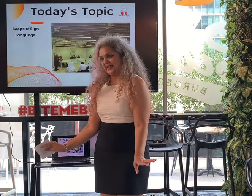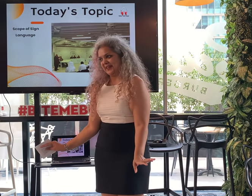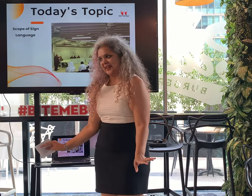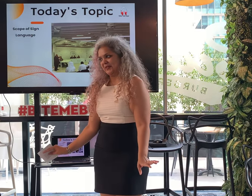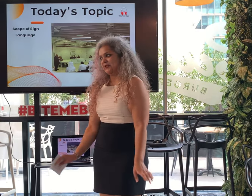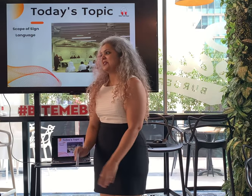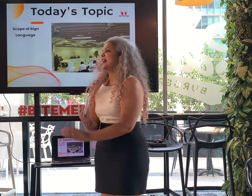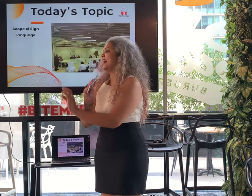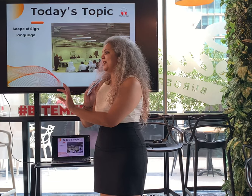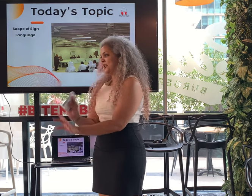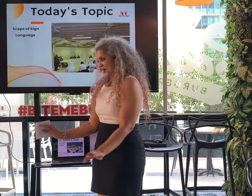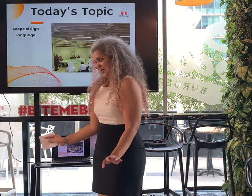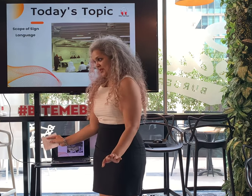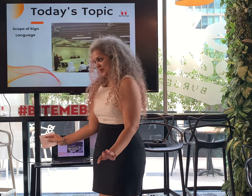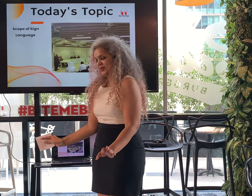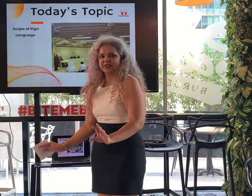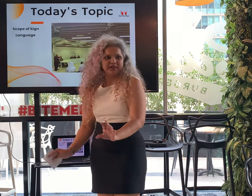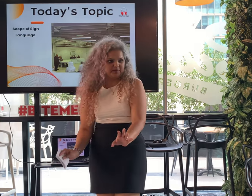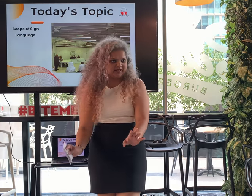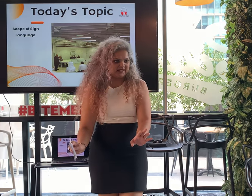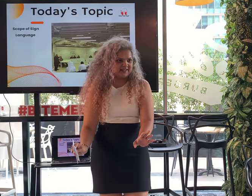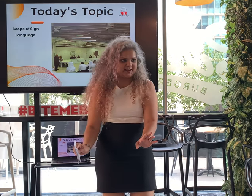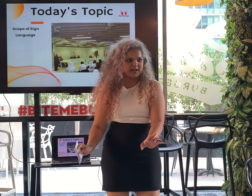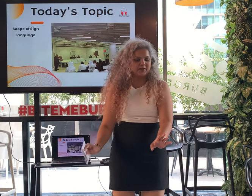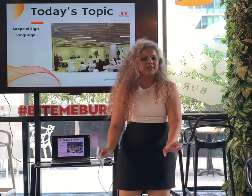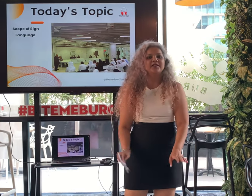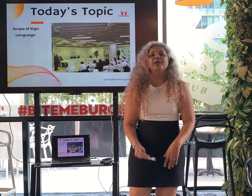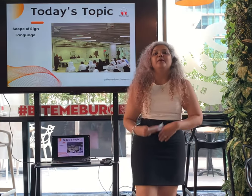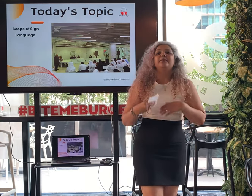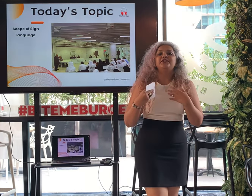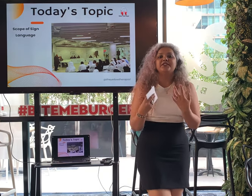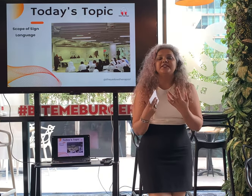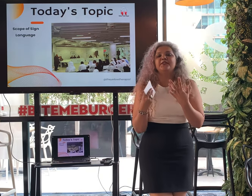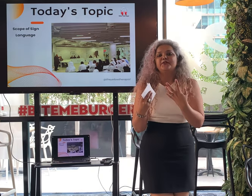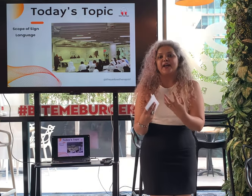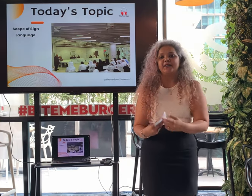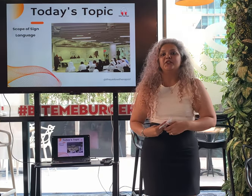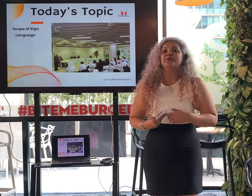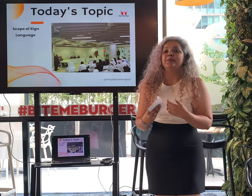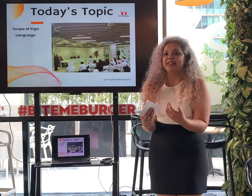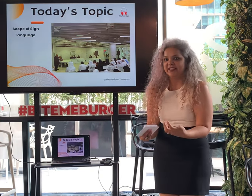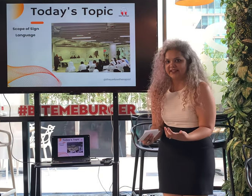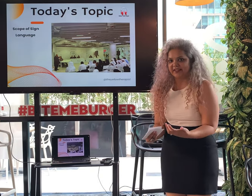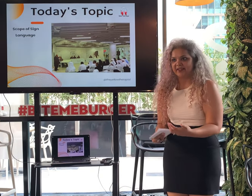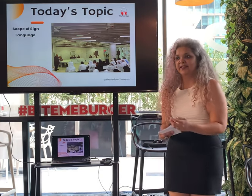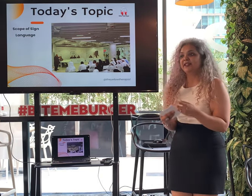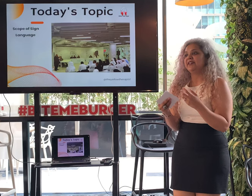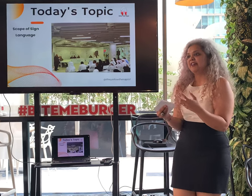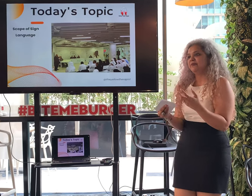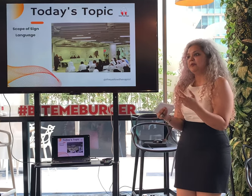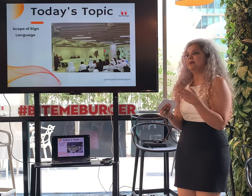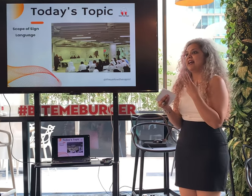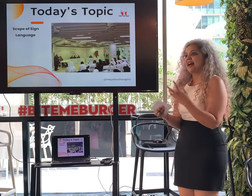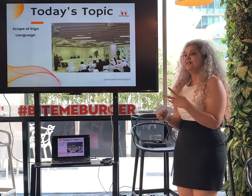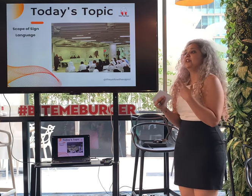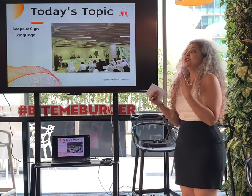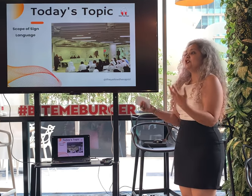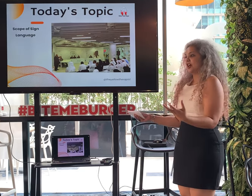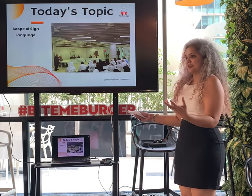sign language, which I don't know. It was in the Marathi sign language. But just the fact of being there. The deaf people having a chance